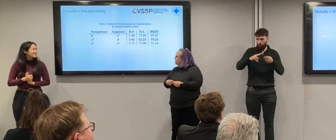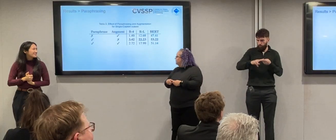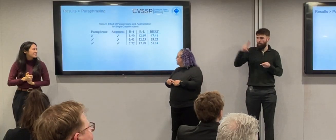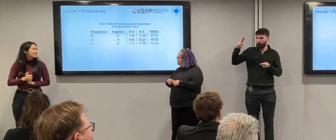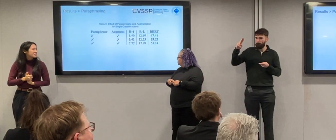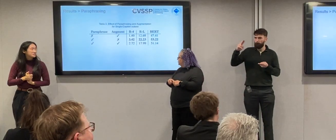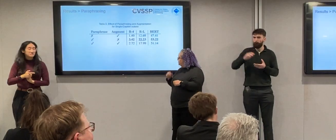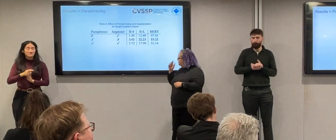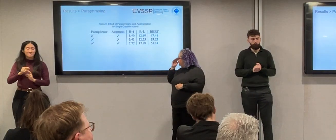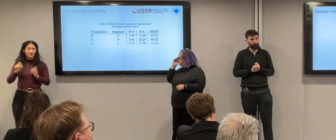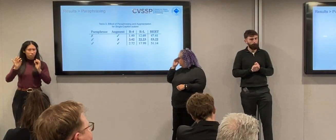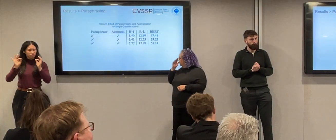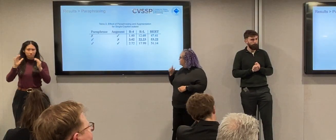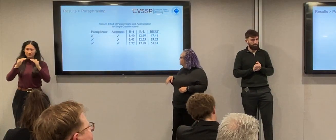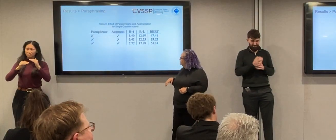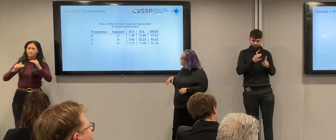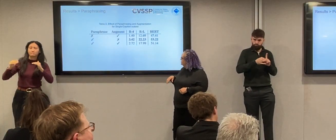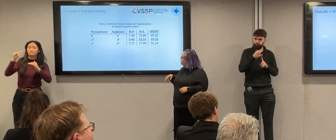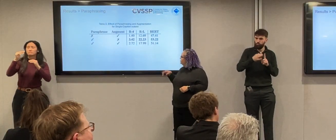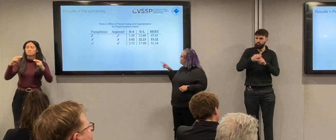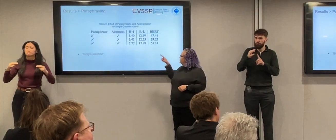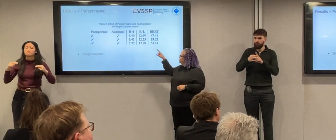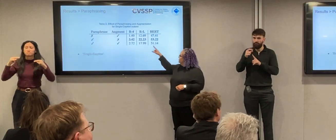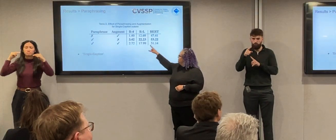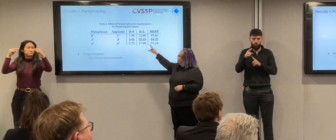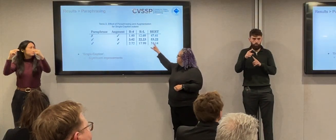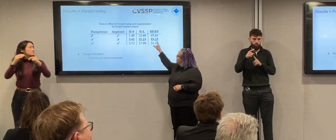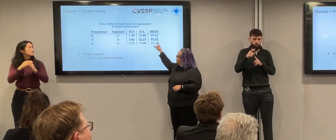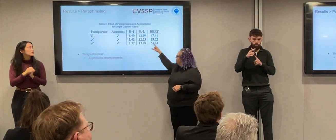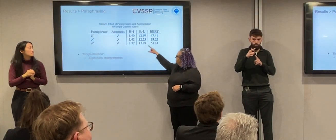significant increase and improvement to blue 4 score.